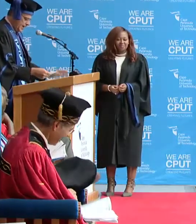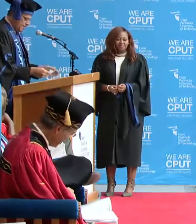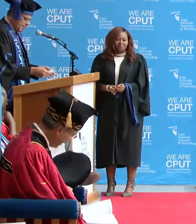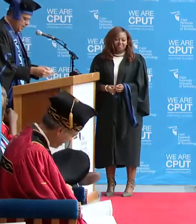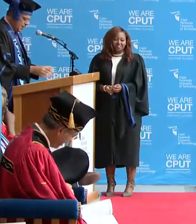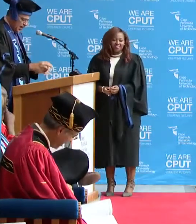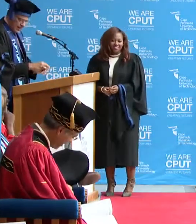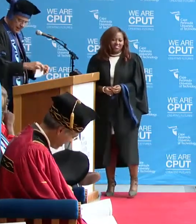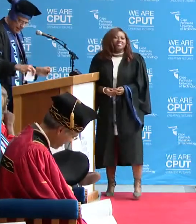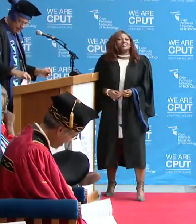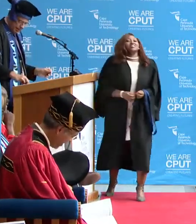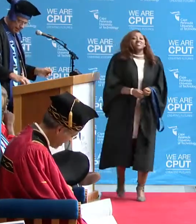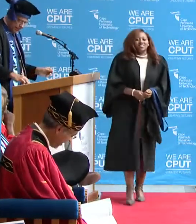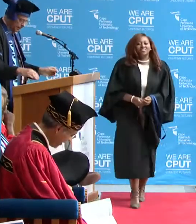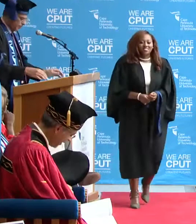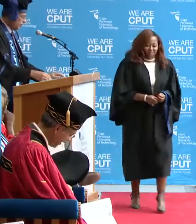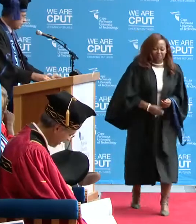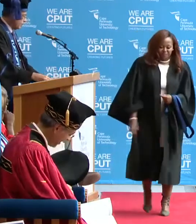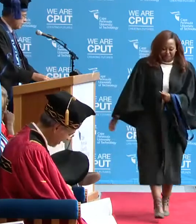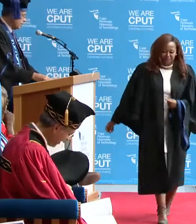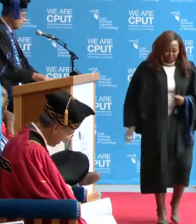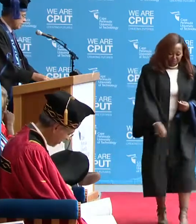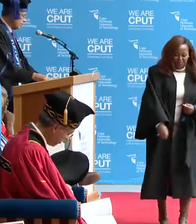Ntombizanele Menyane.